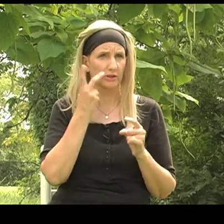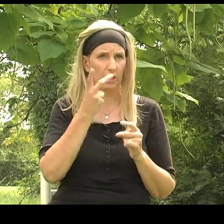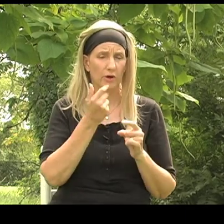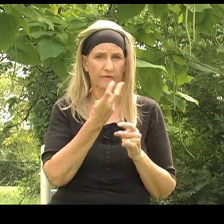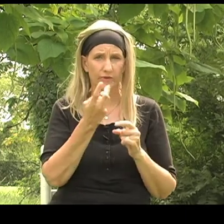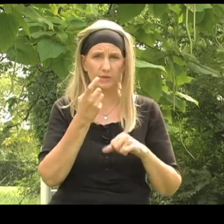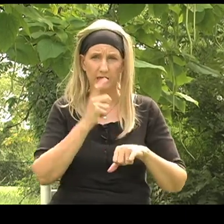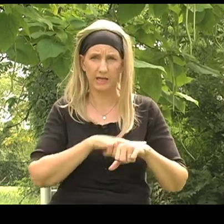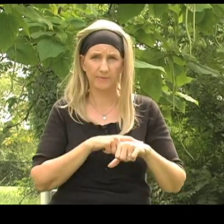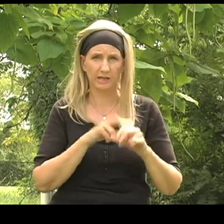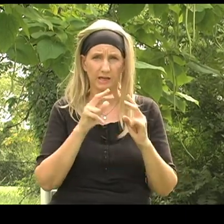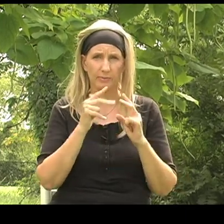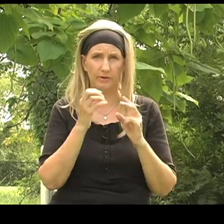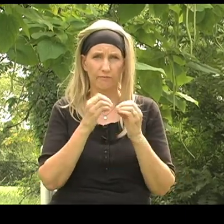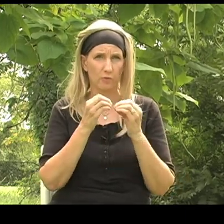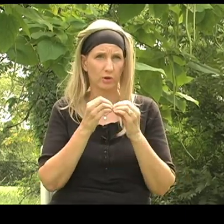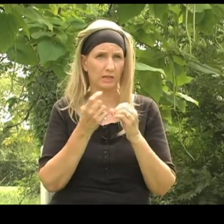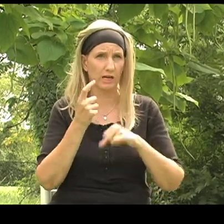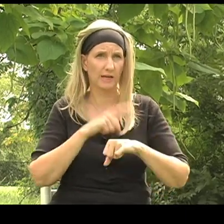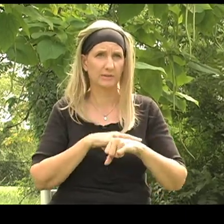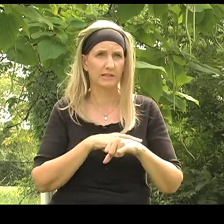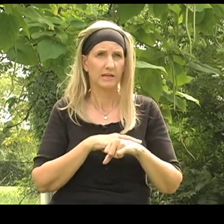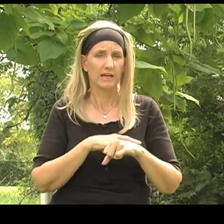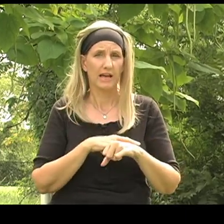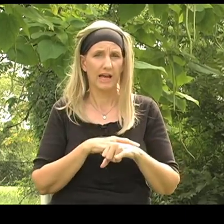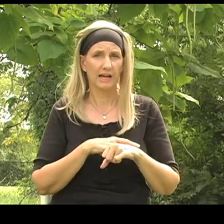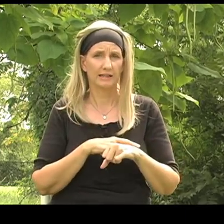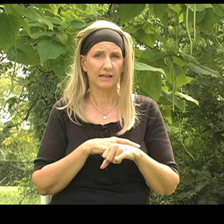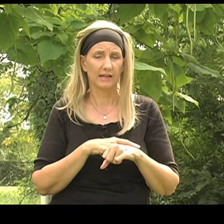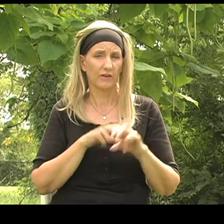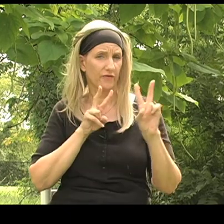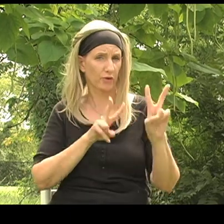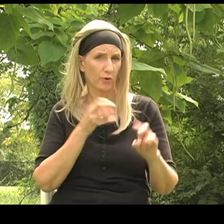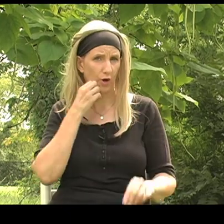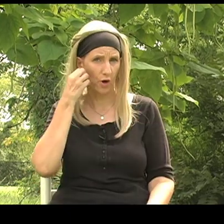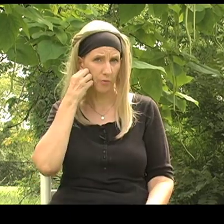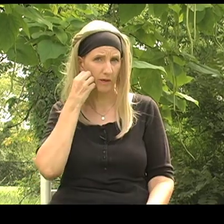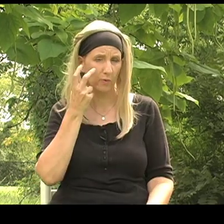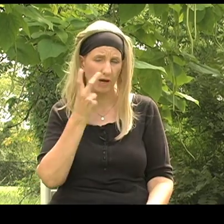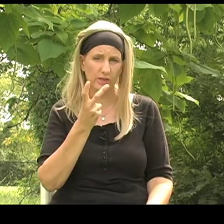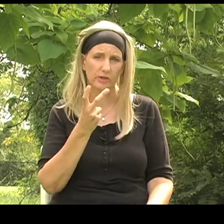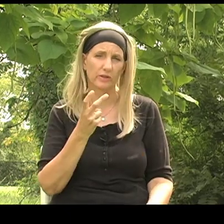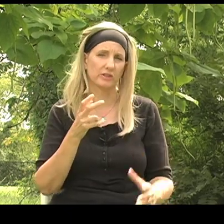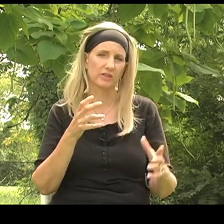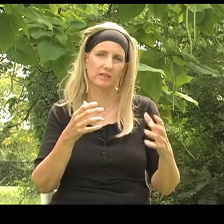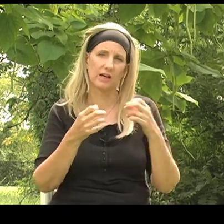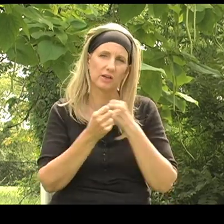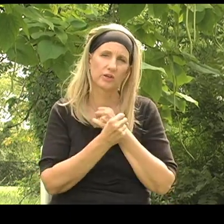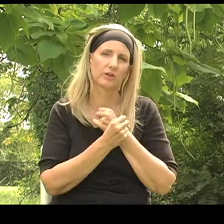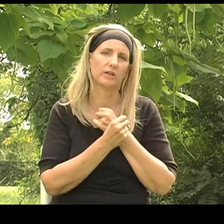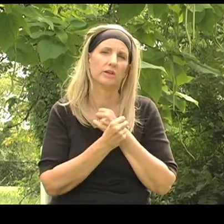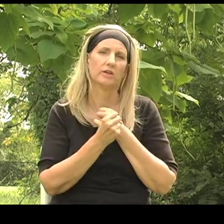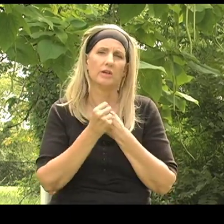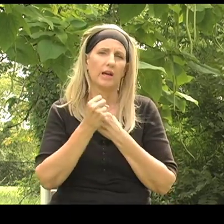her a few times, a couple of more times at the funeral home, and watched her and just hugged her